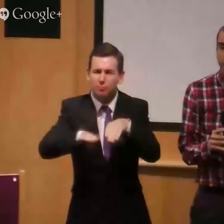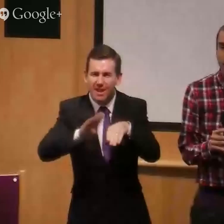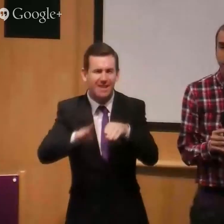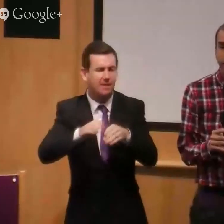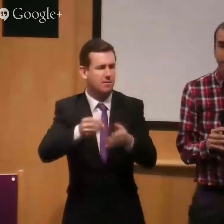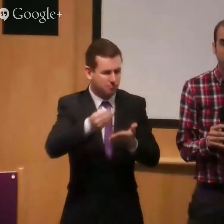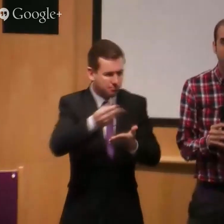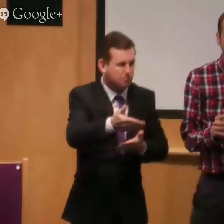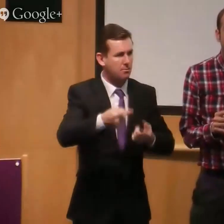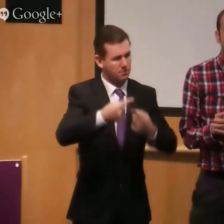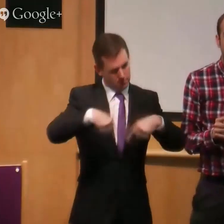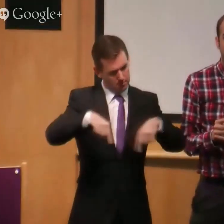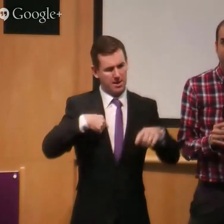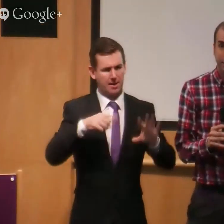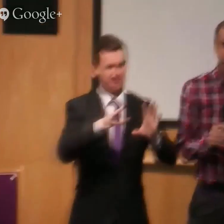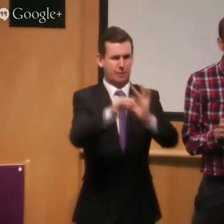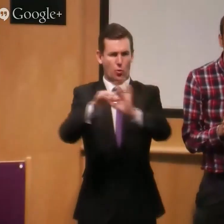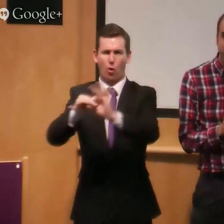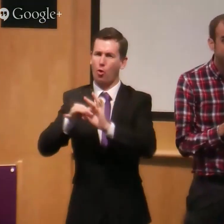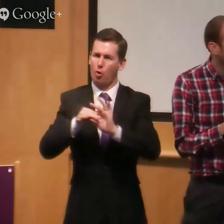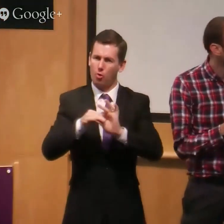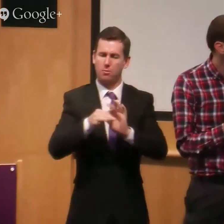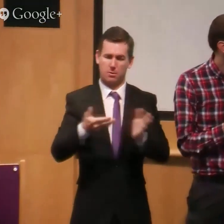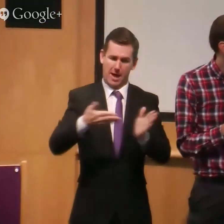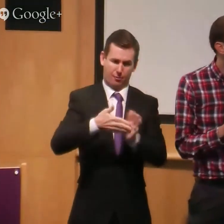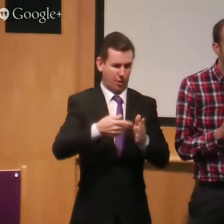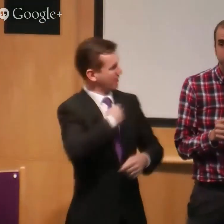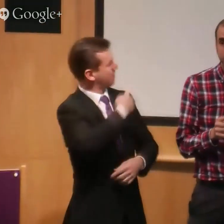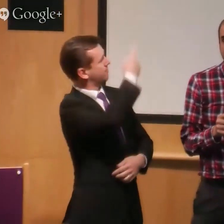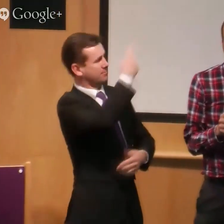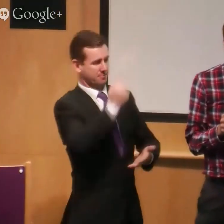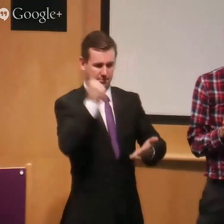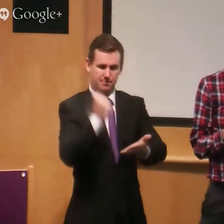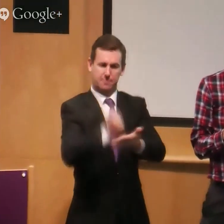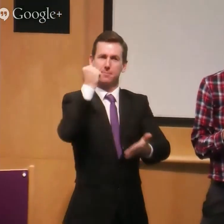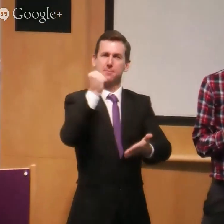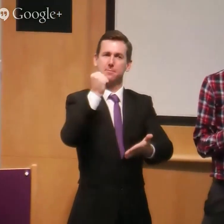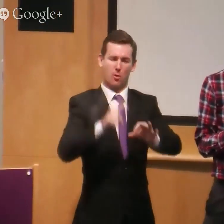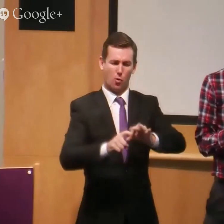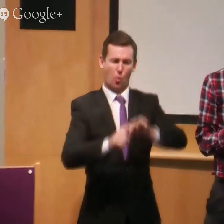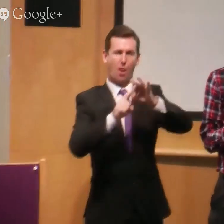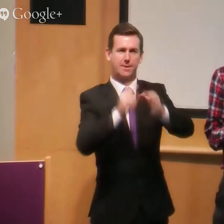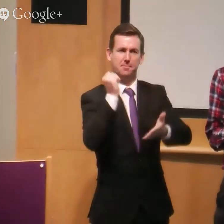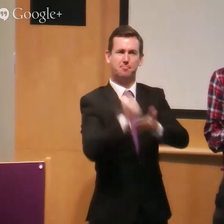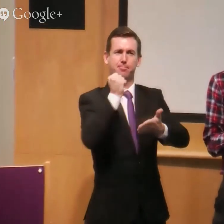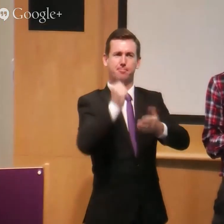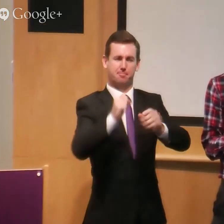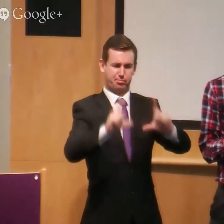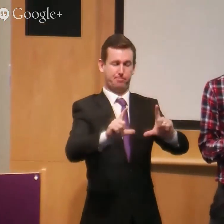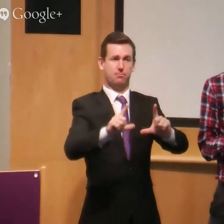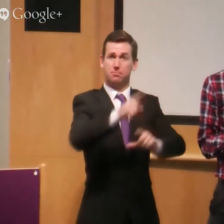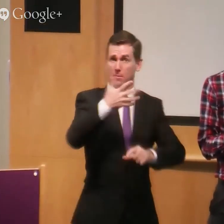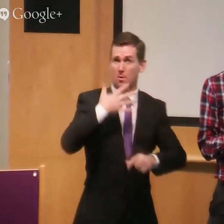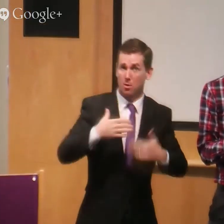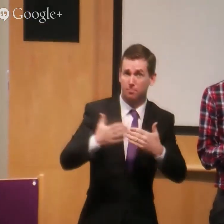network as well as the quality standard, the approved provider standard. So if you want to find out more, please go on our website and you